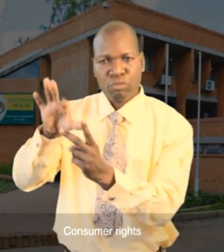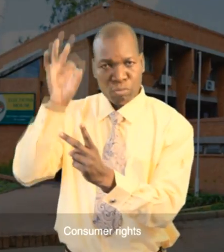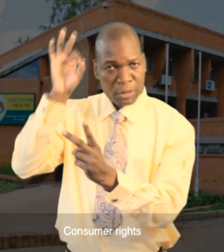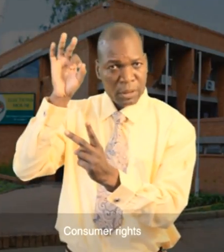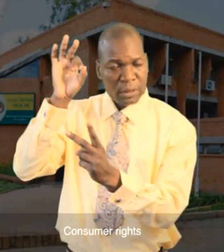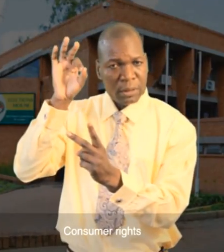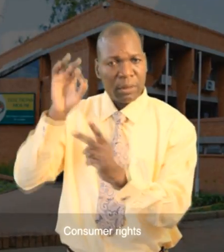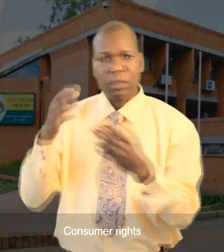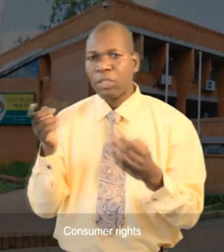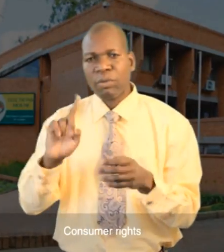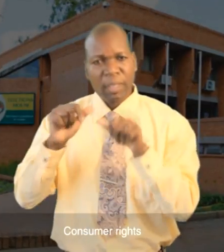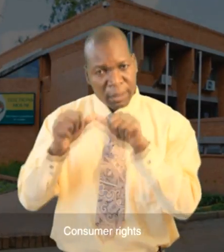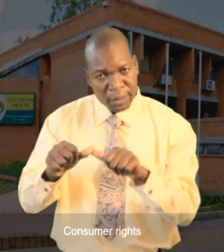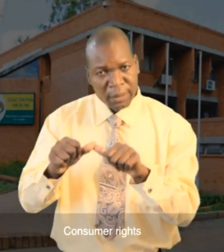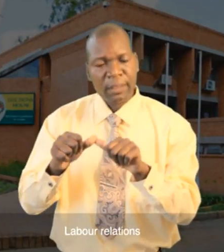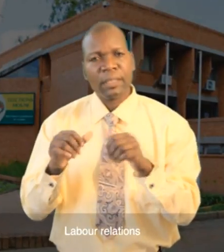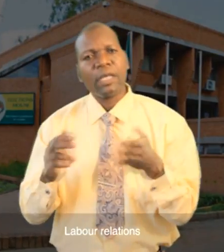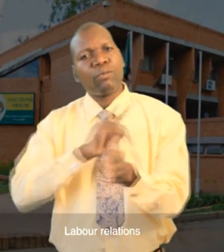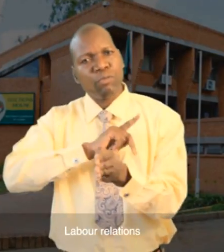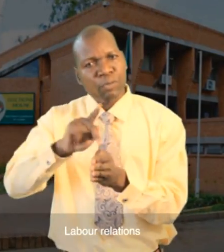consumer rights, labor relations,